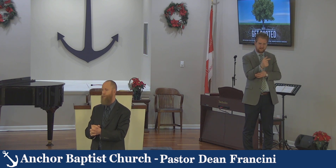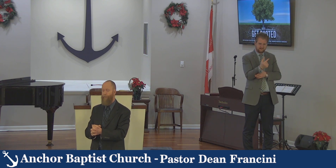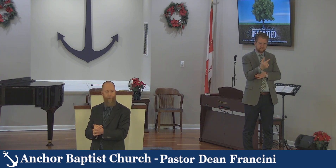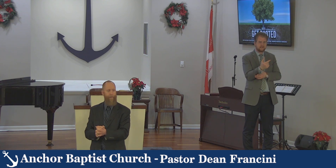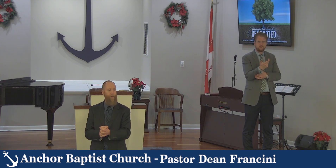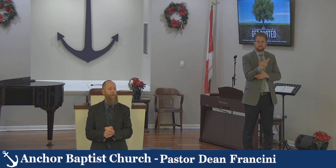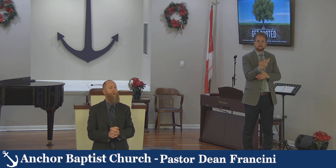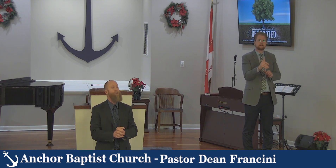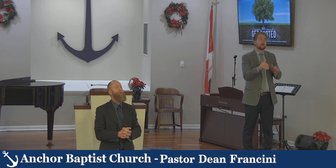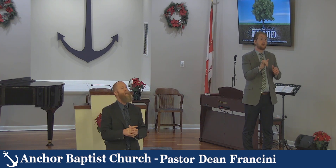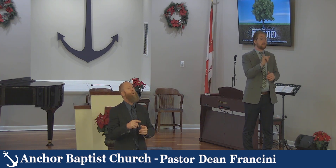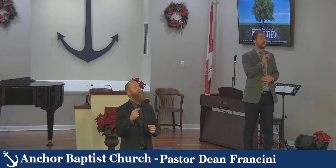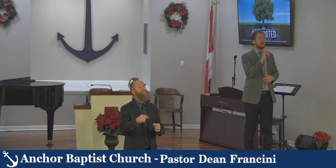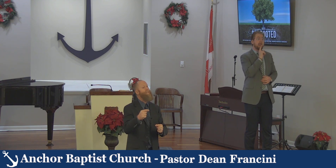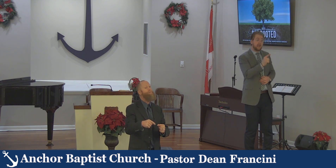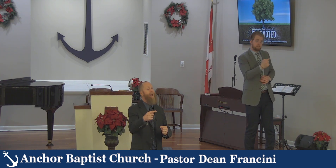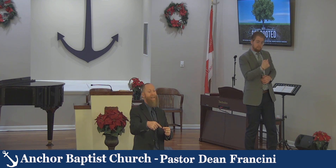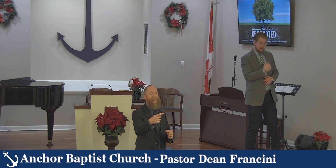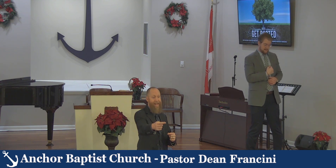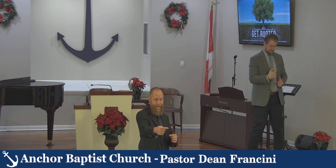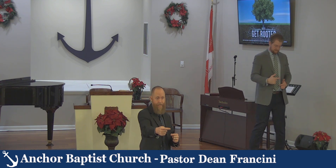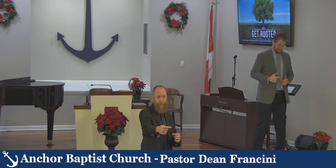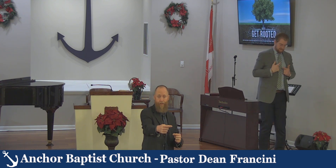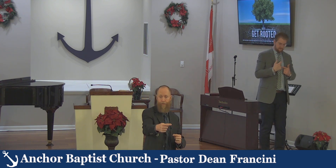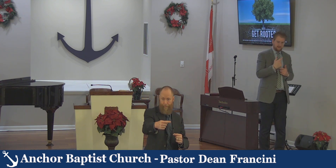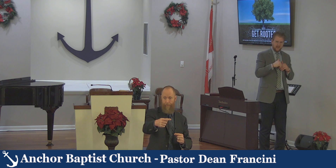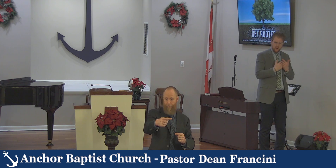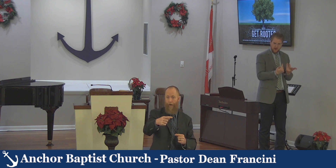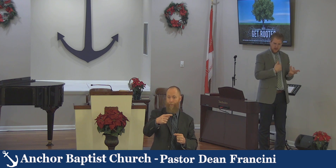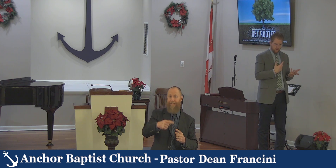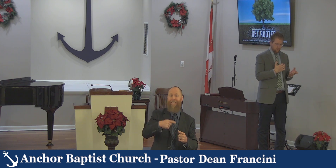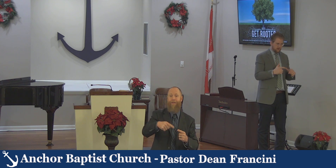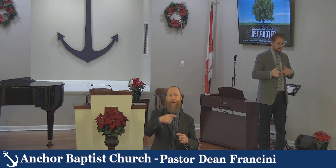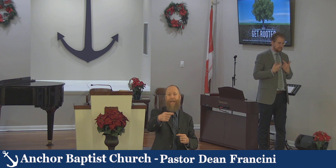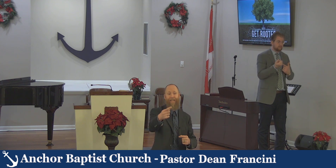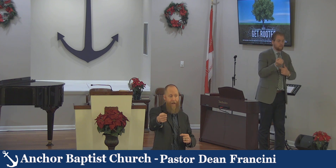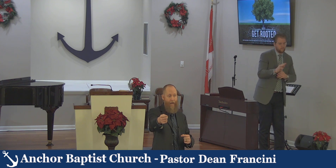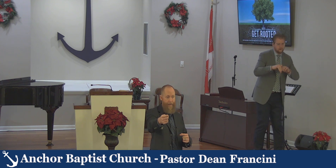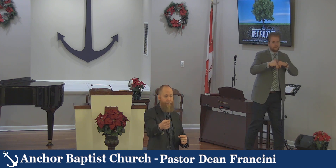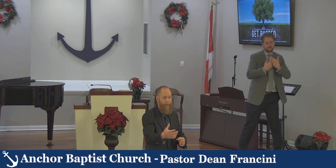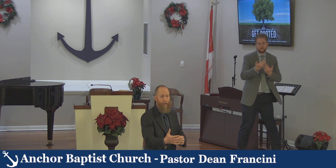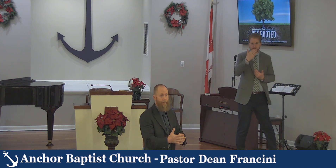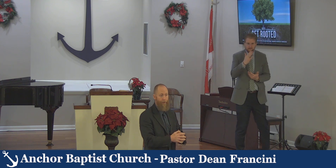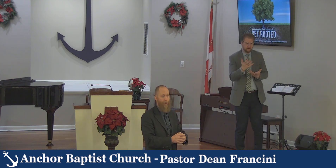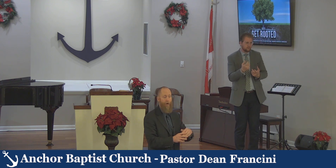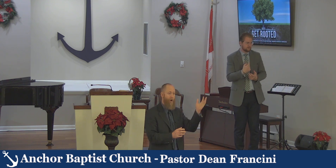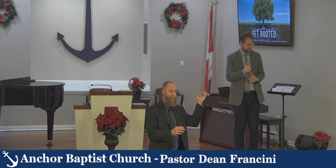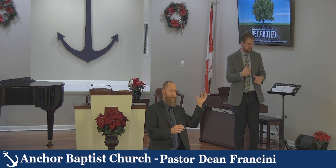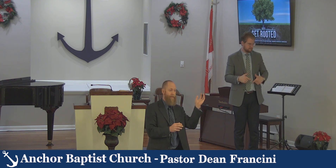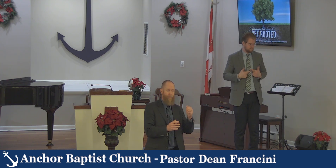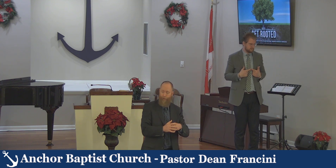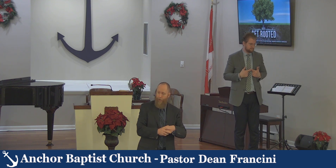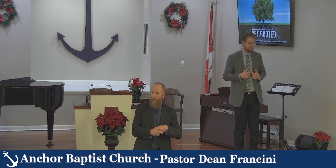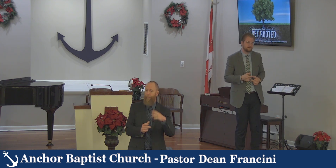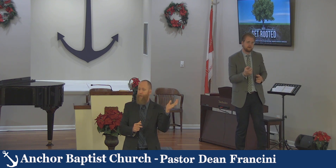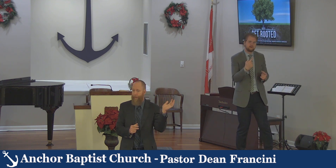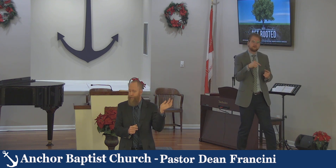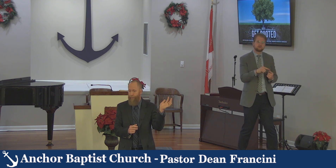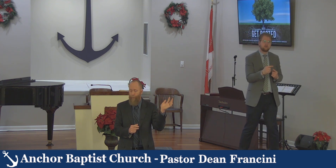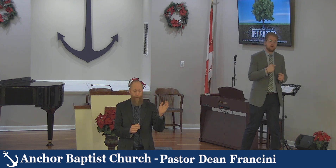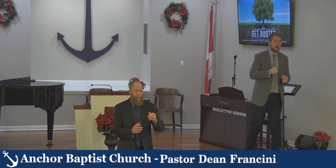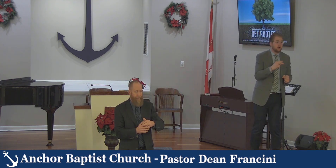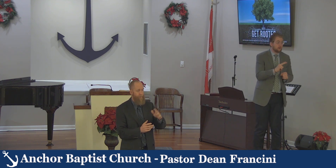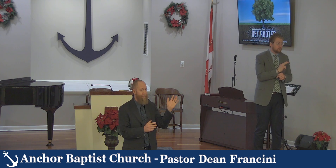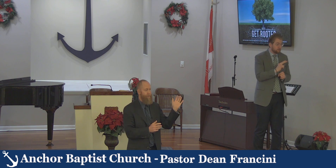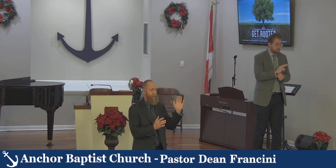live? Everybody with me? So when I redeem my days, when I redeem my time, let's chalk off 8. Let's chalk off another 8